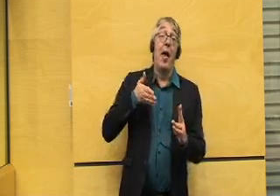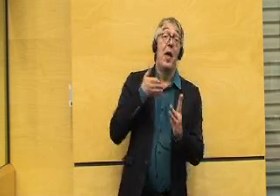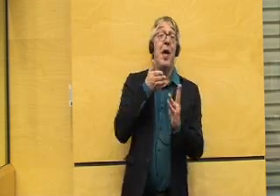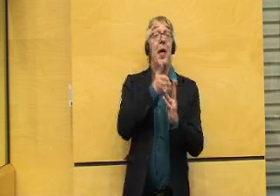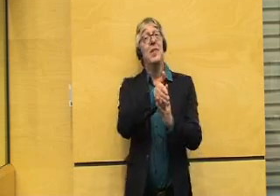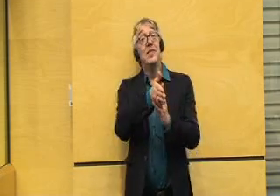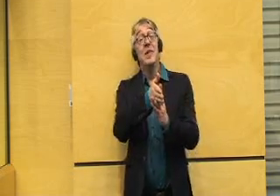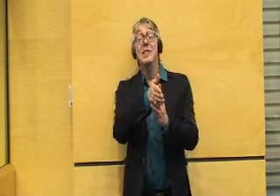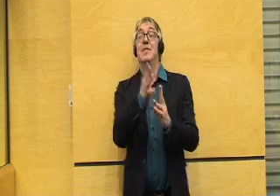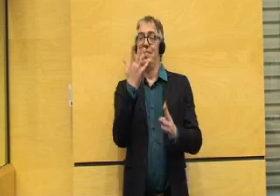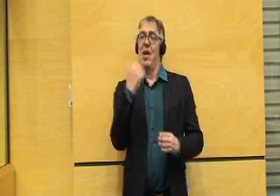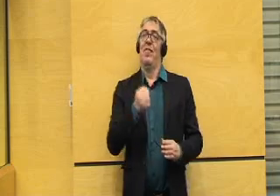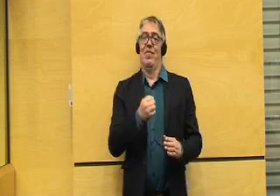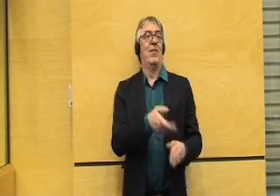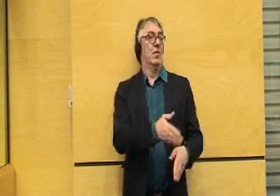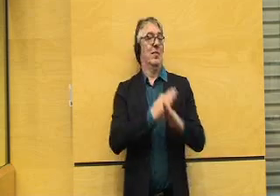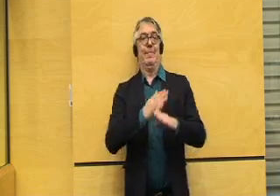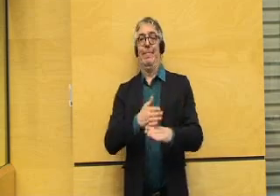standpoint.